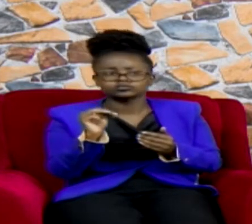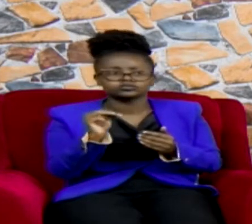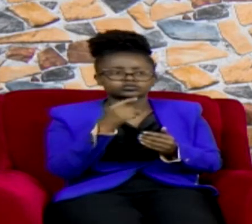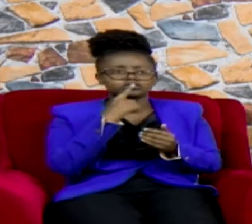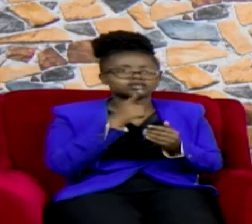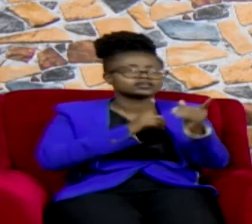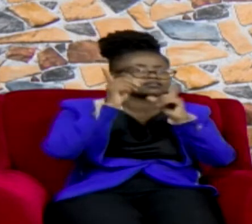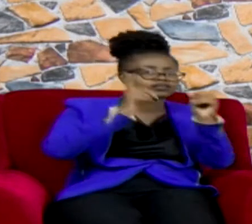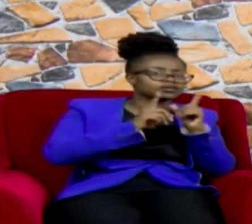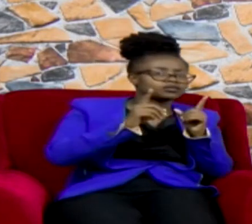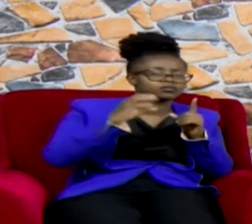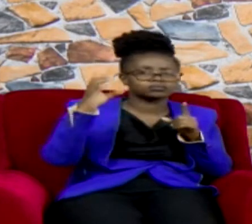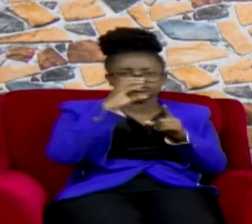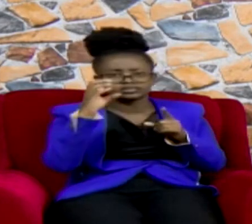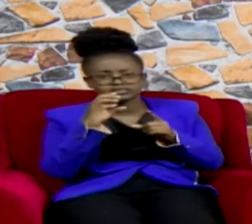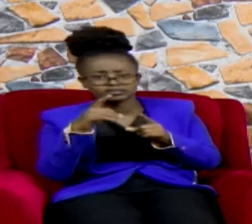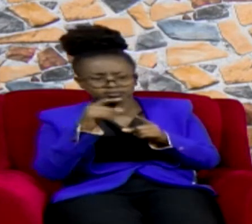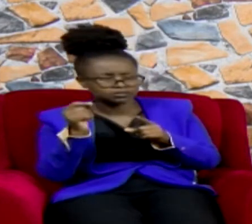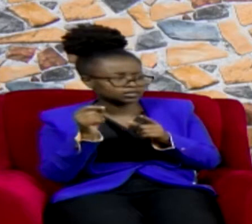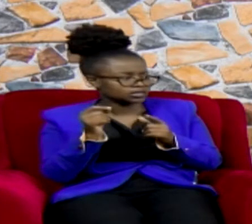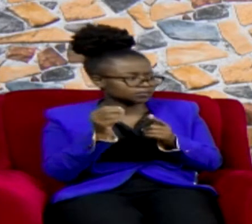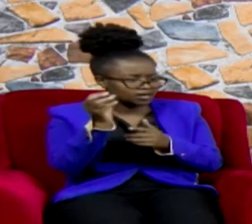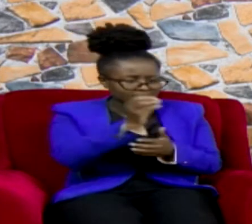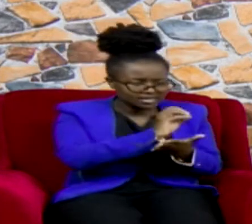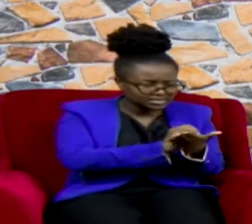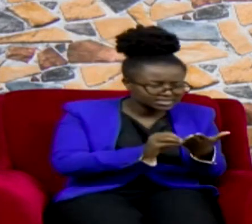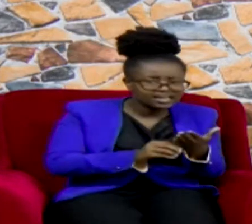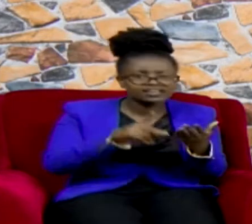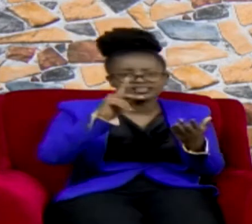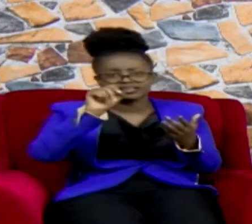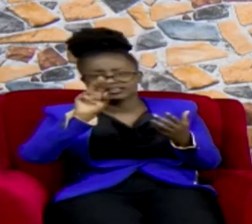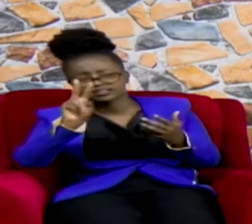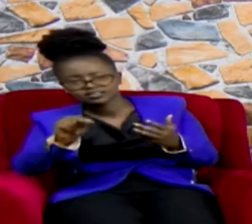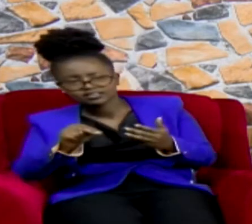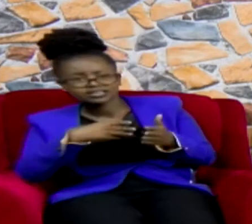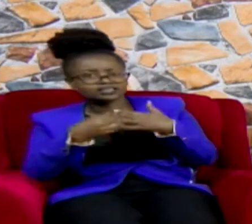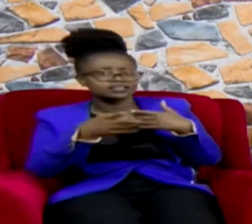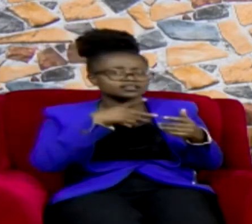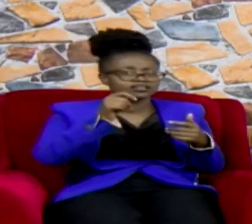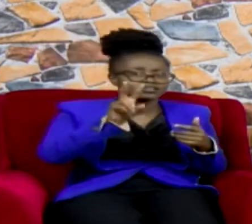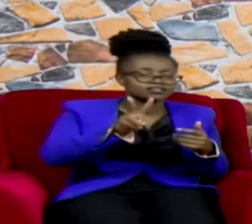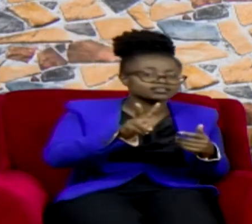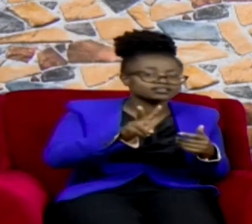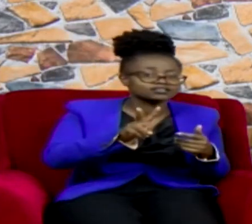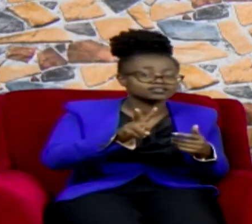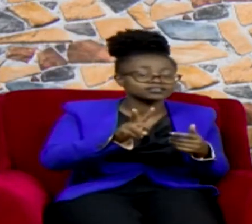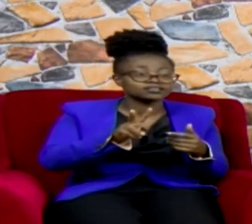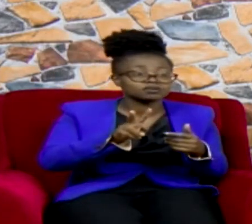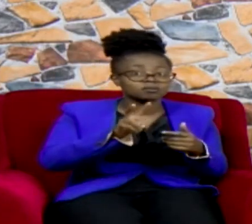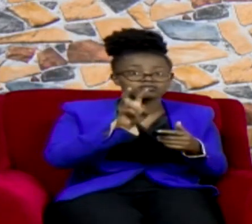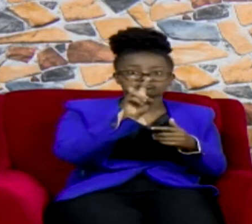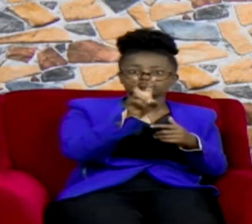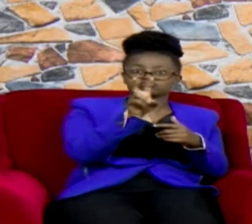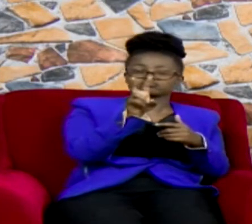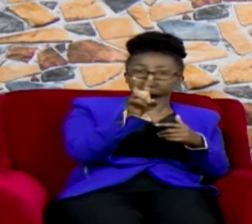Safaricom, Citizen, they'll come even draw that, Citizen, KTN, Science TV. Once they see it, yes, once they see